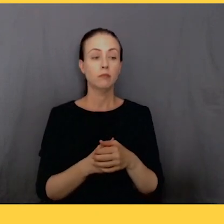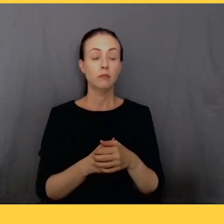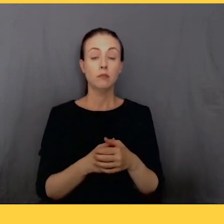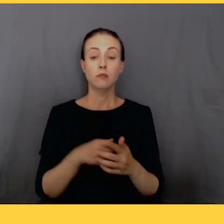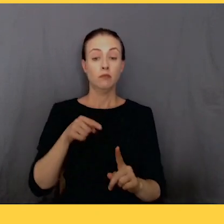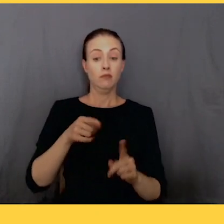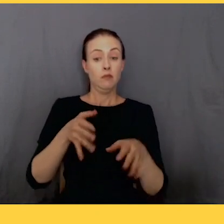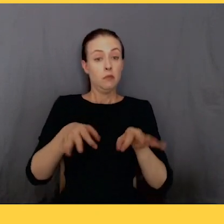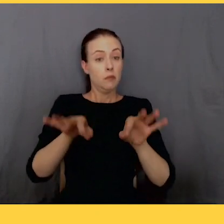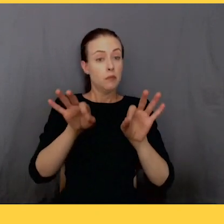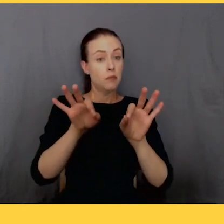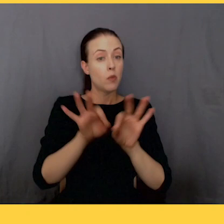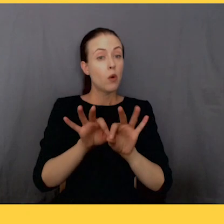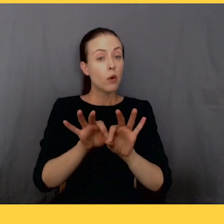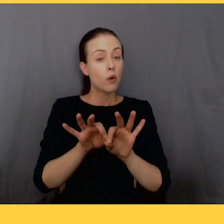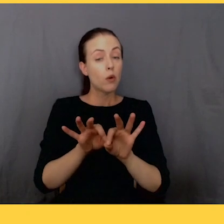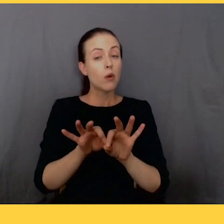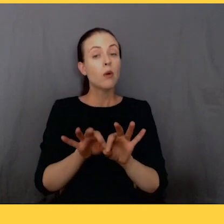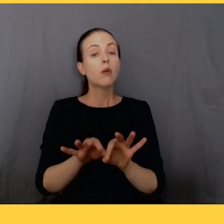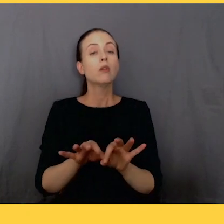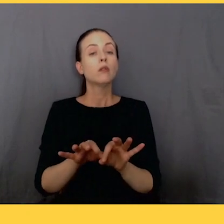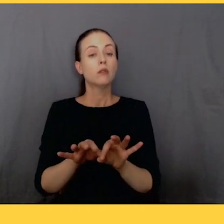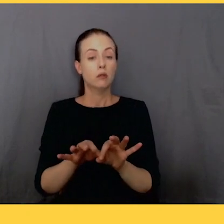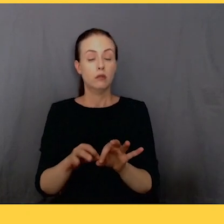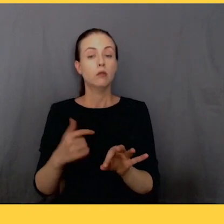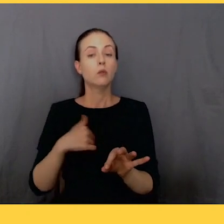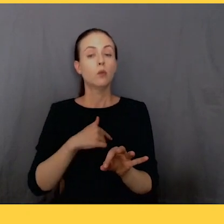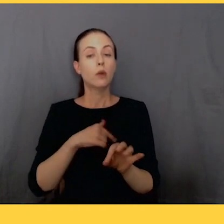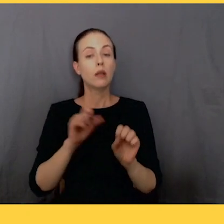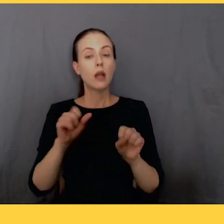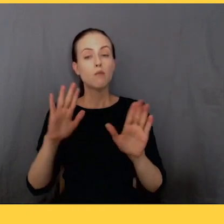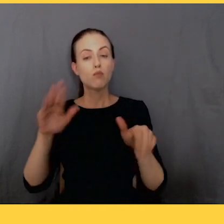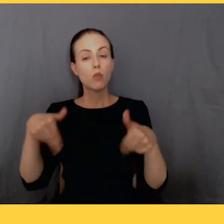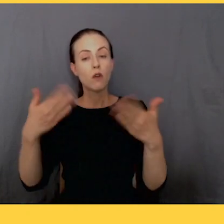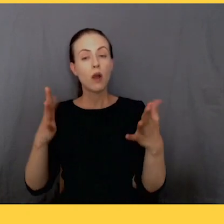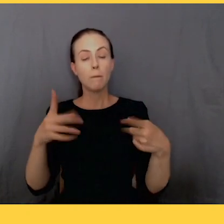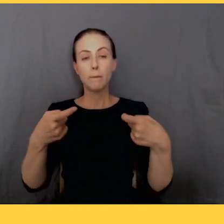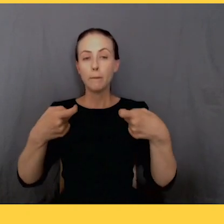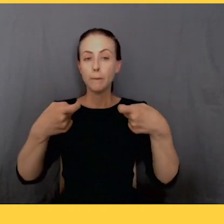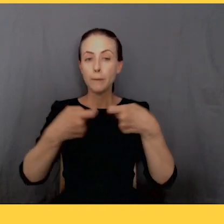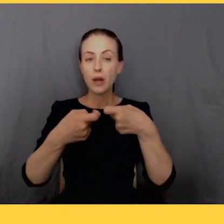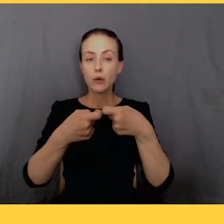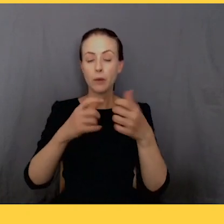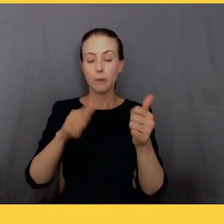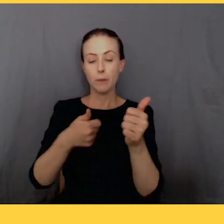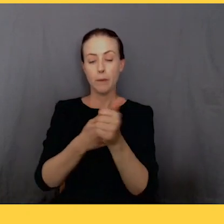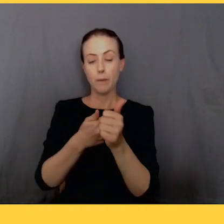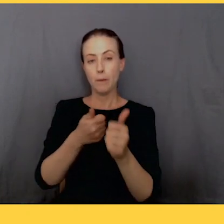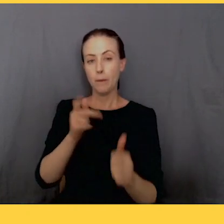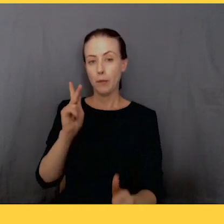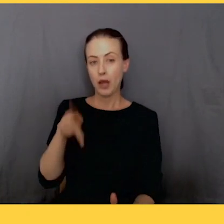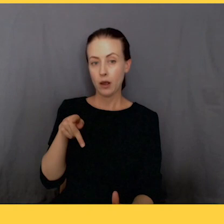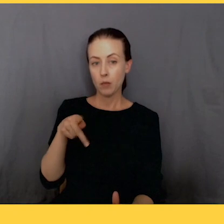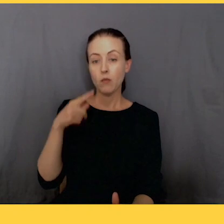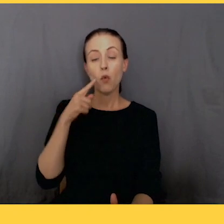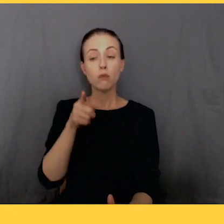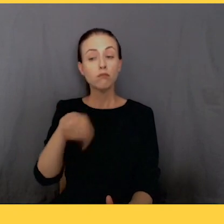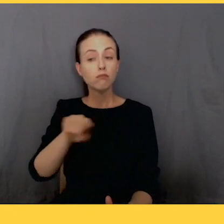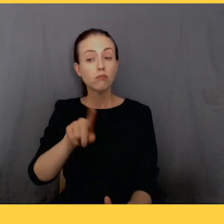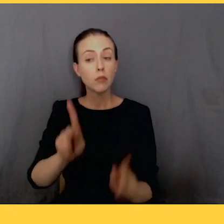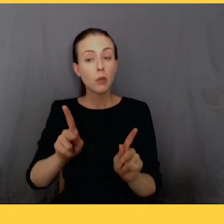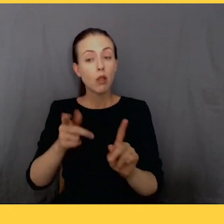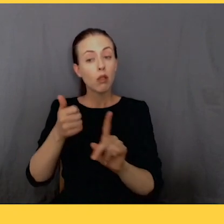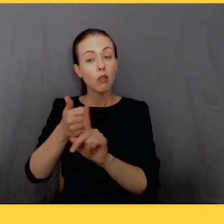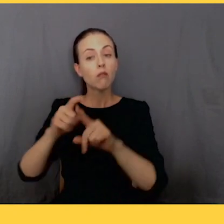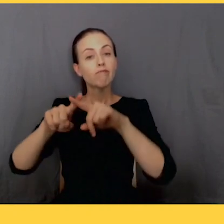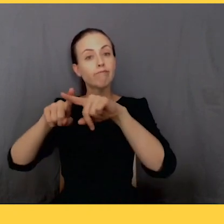there is that we will be able to provide battery backup systems for these critical care customers